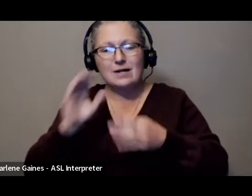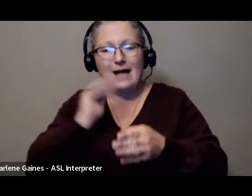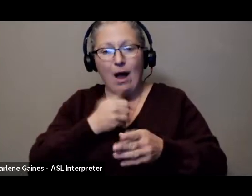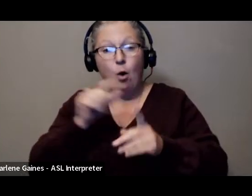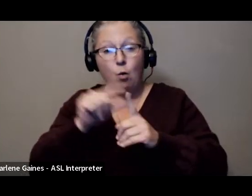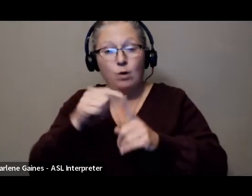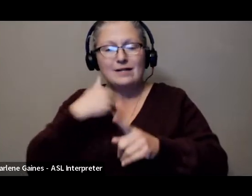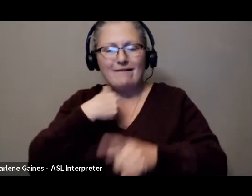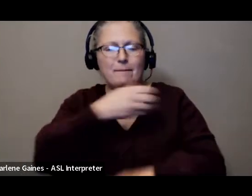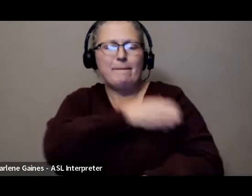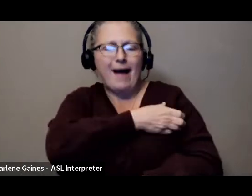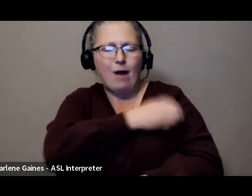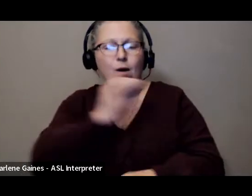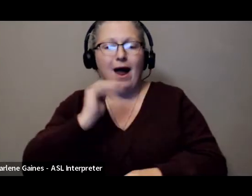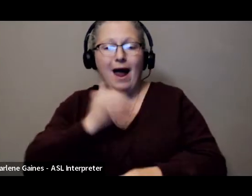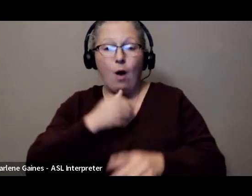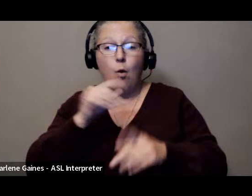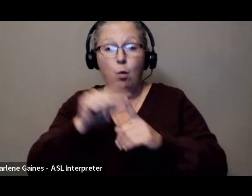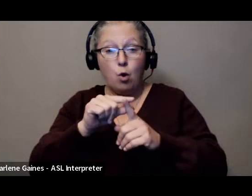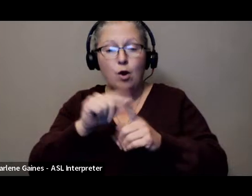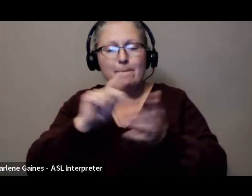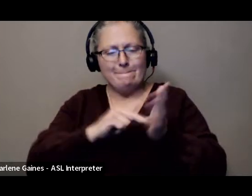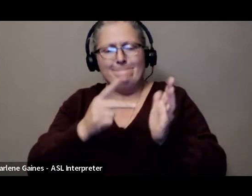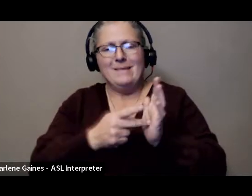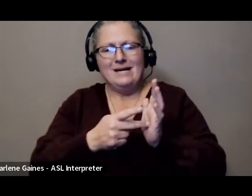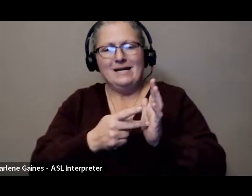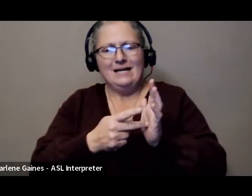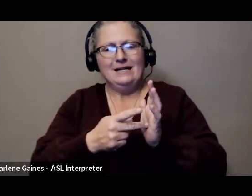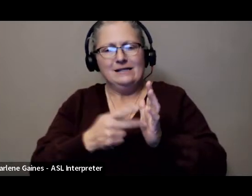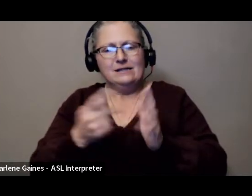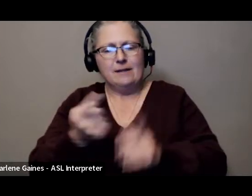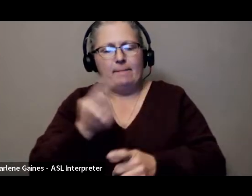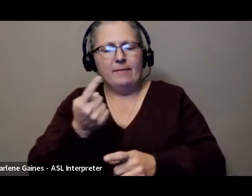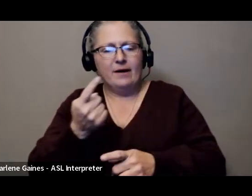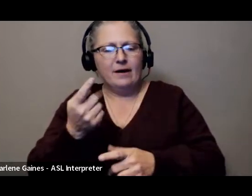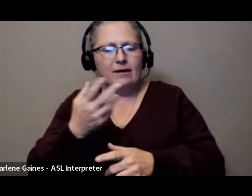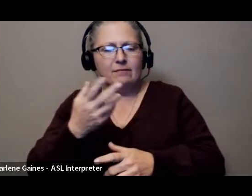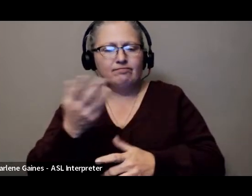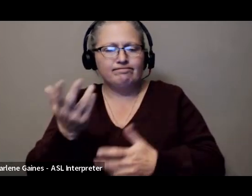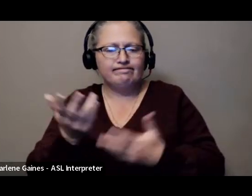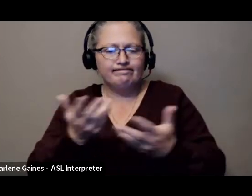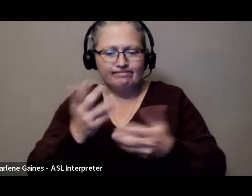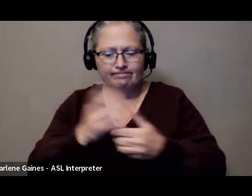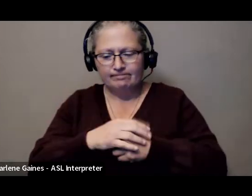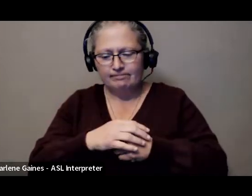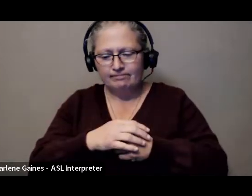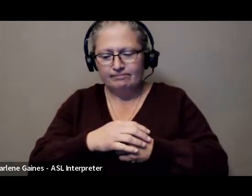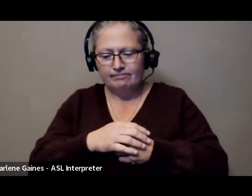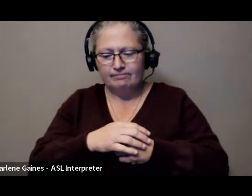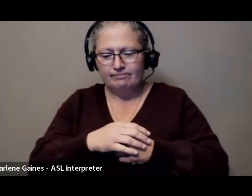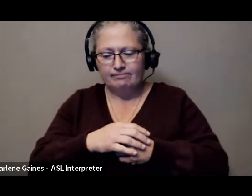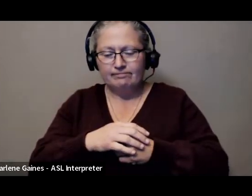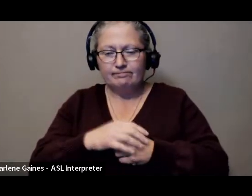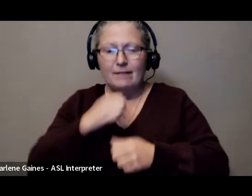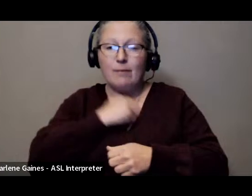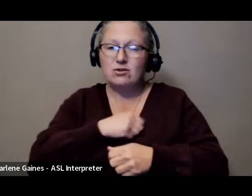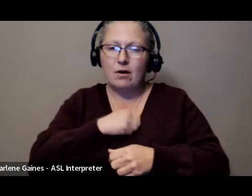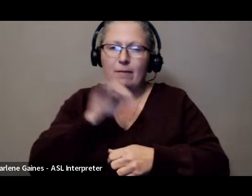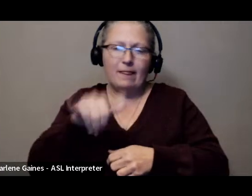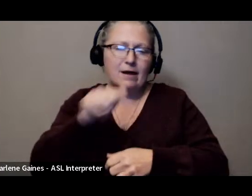have power. Our words mean things. And I'm sorry, but it was very